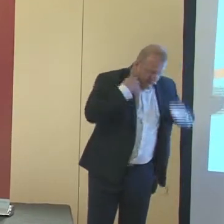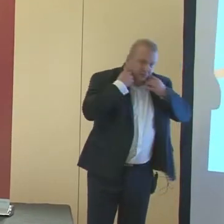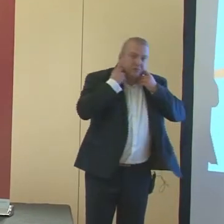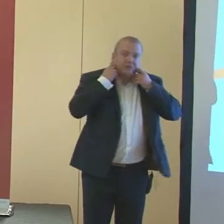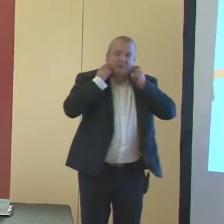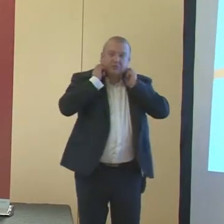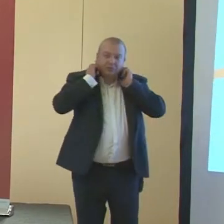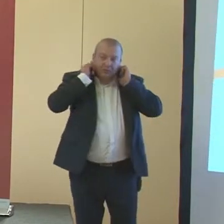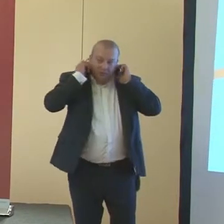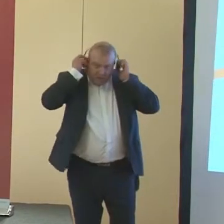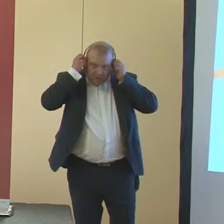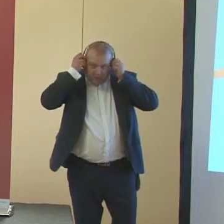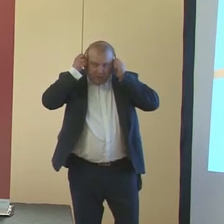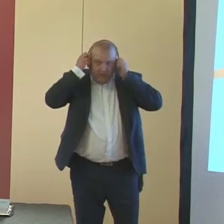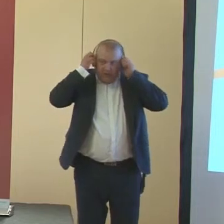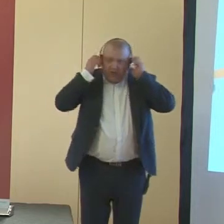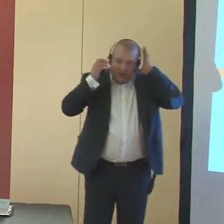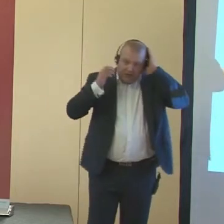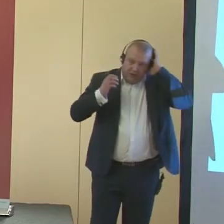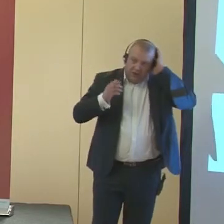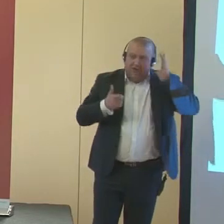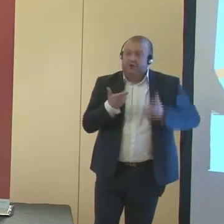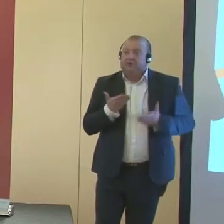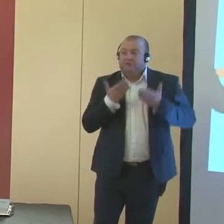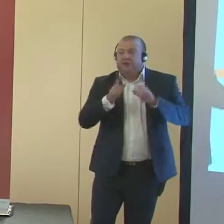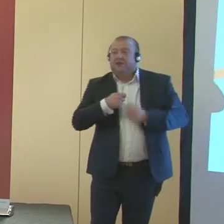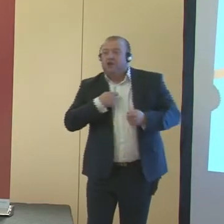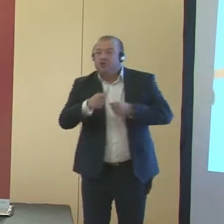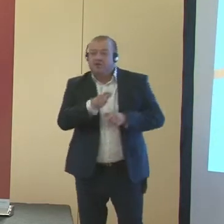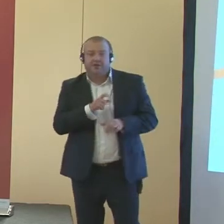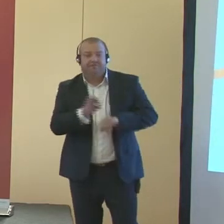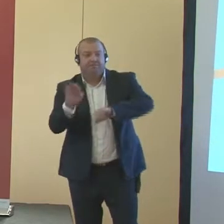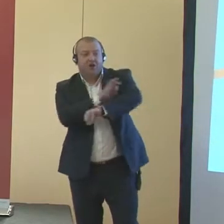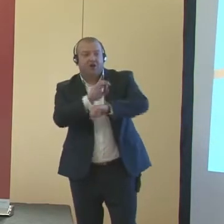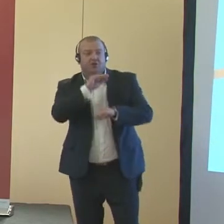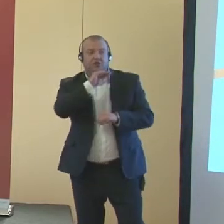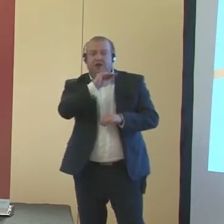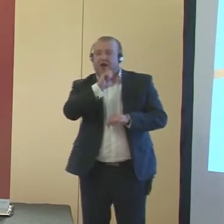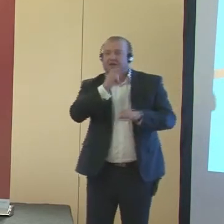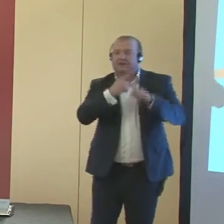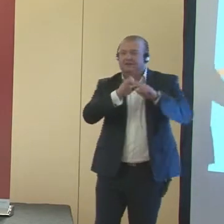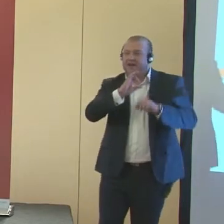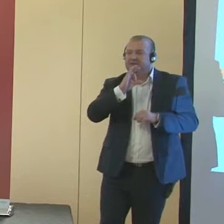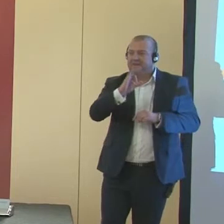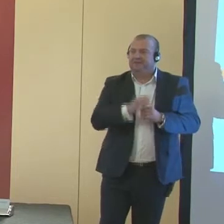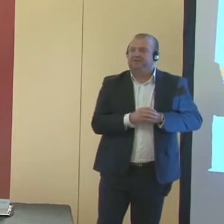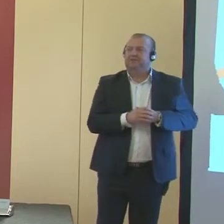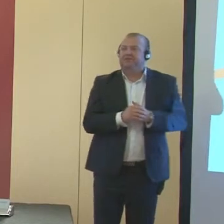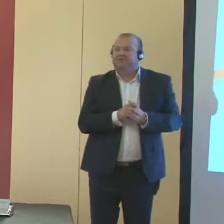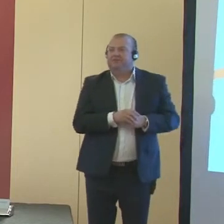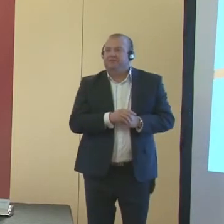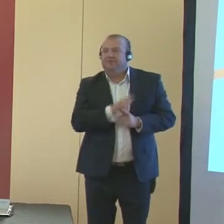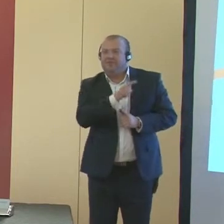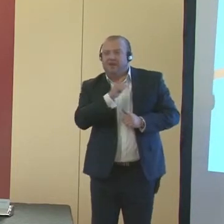Cmuchal, who is Project Manager for I-Access and ICT for Information Accessibility in Learning in the European Agency